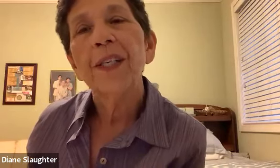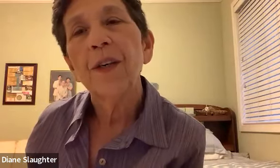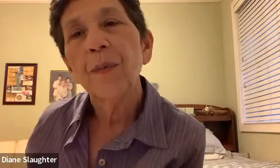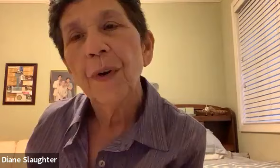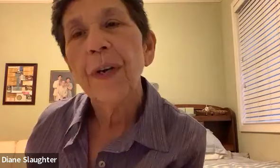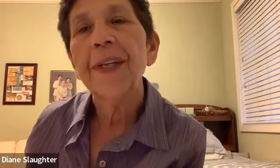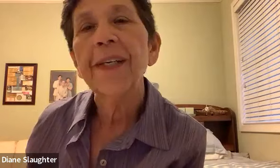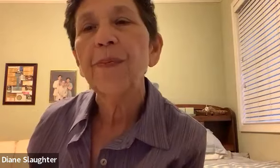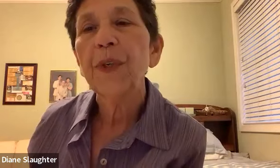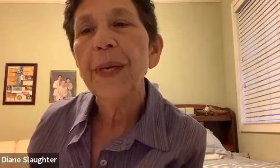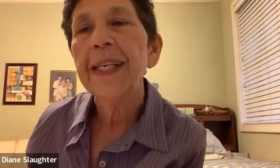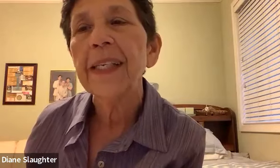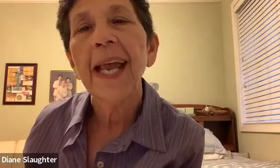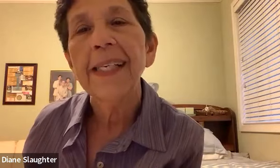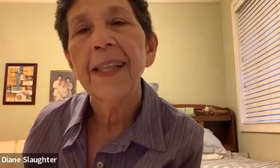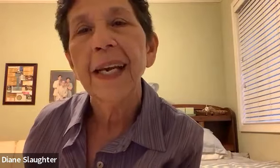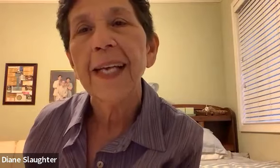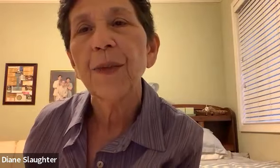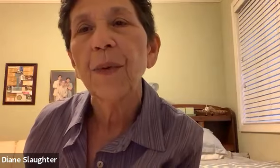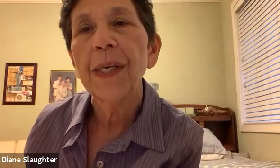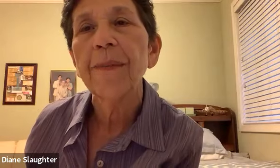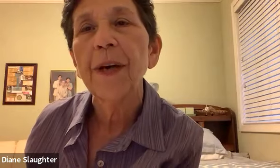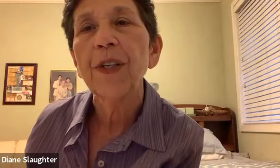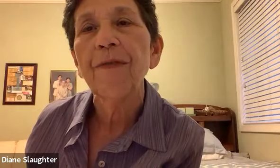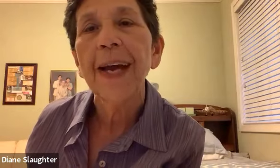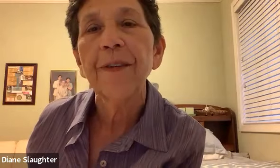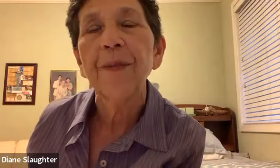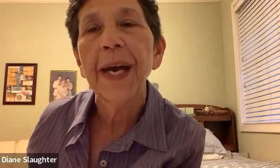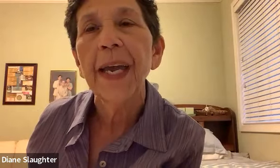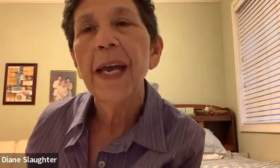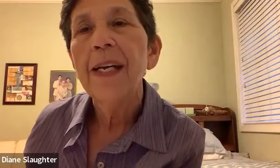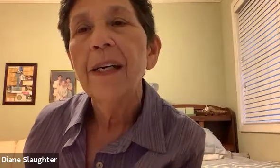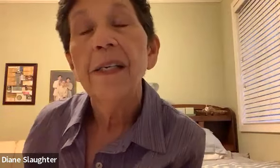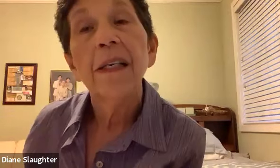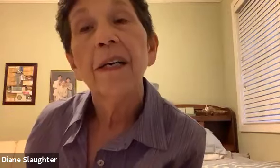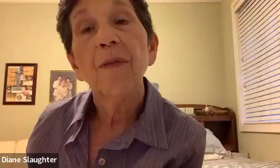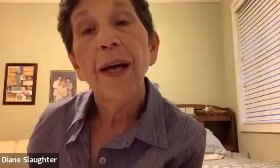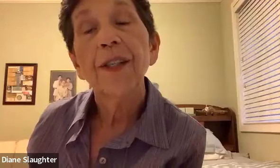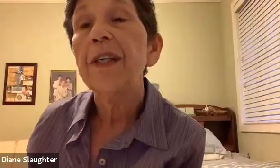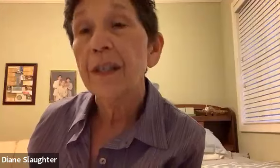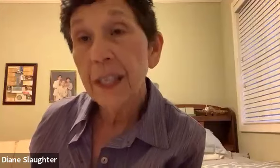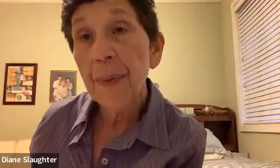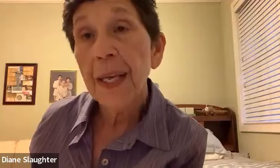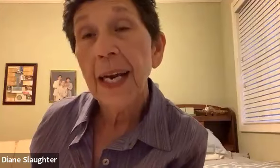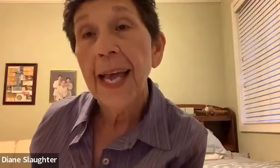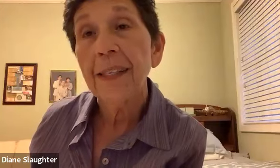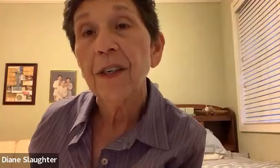to work on this between this class and the next one? What's the most effective way to watch the tape of the class?